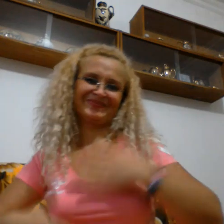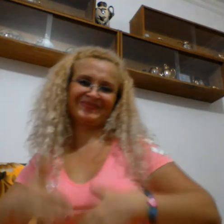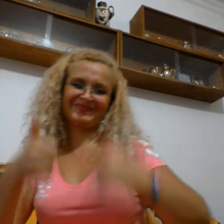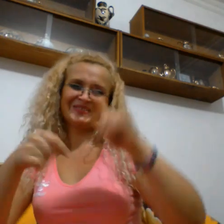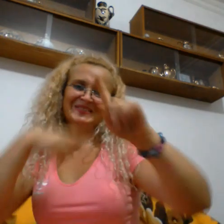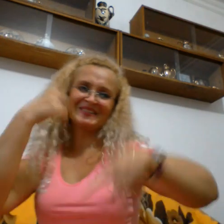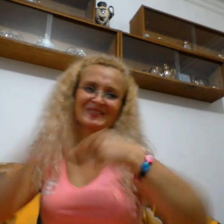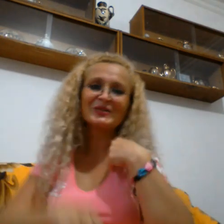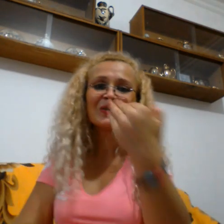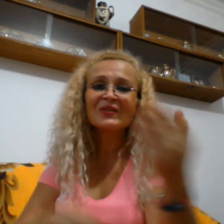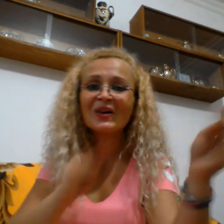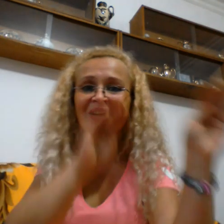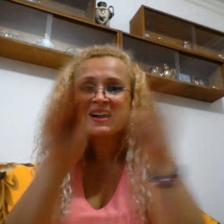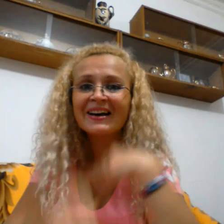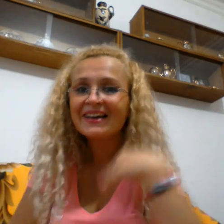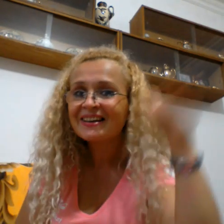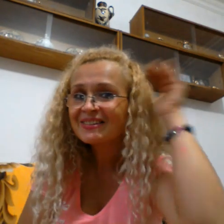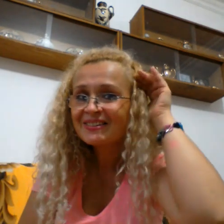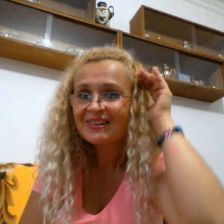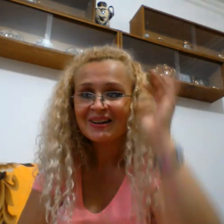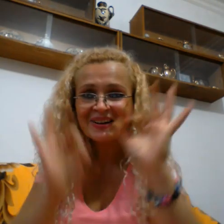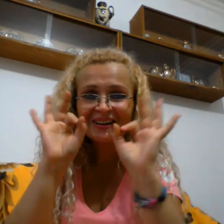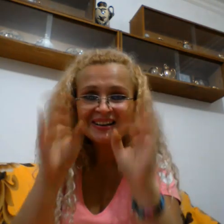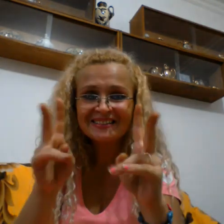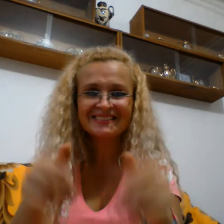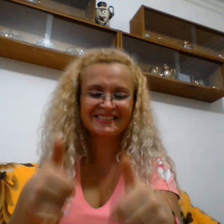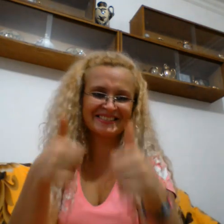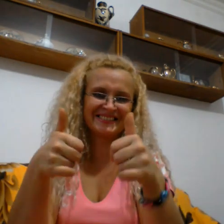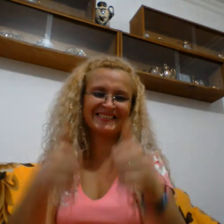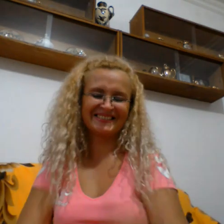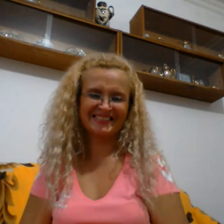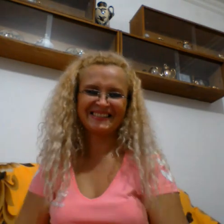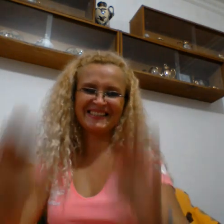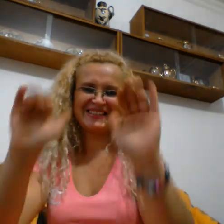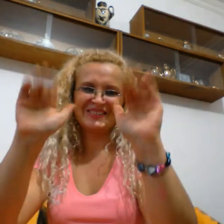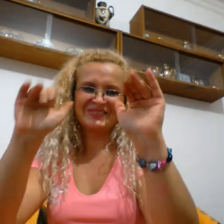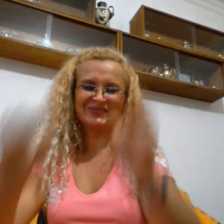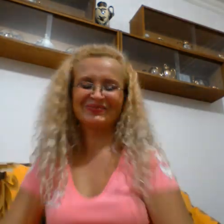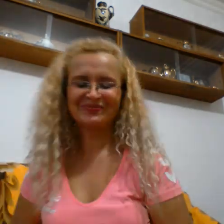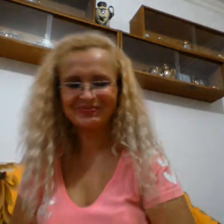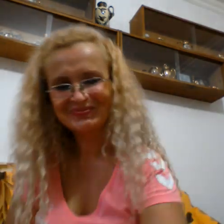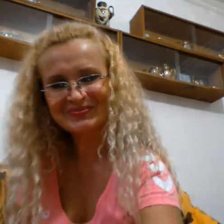air weekly highlights of life on board in our short format space to ground program, and also available, of